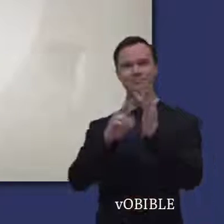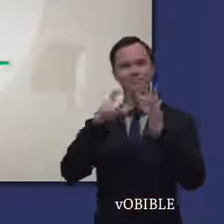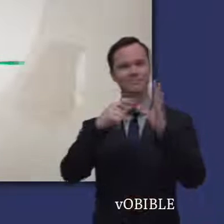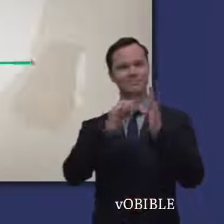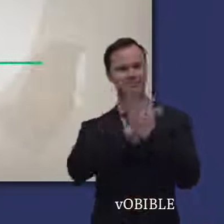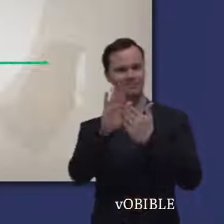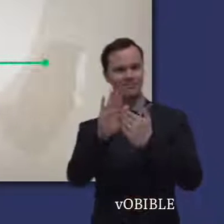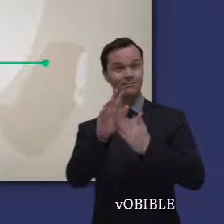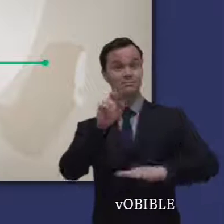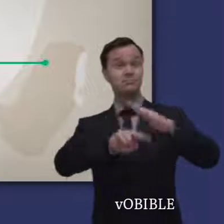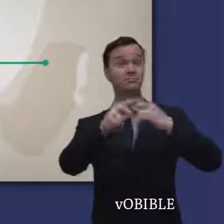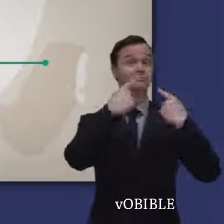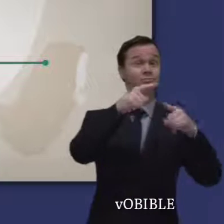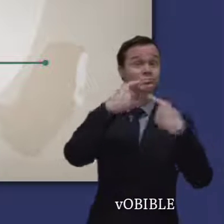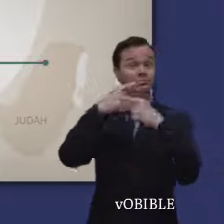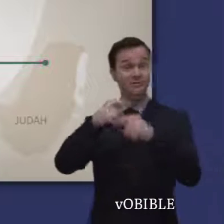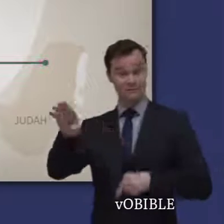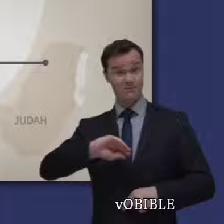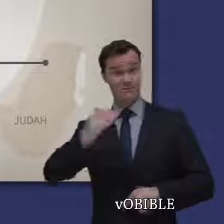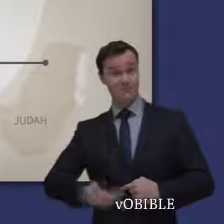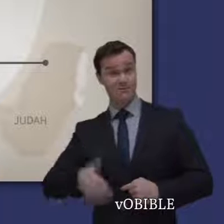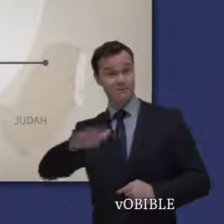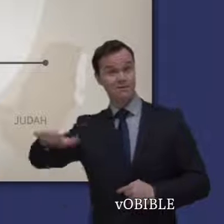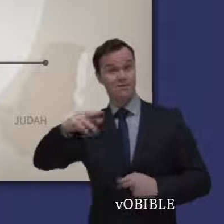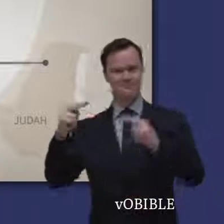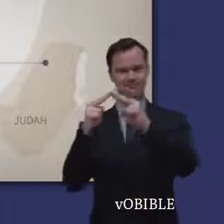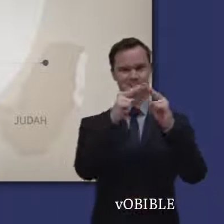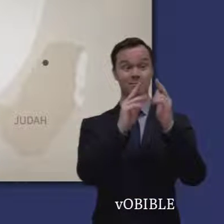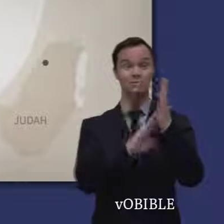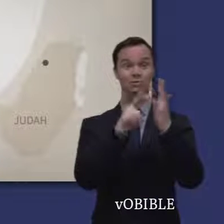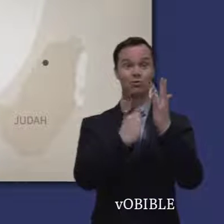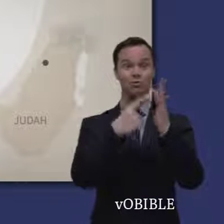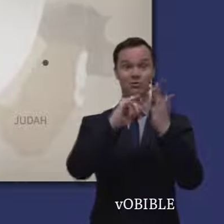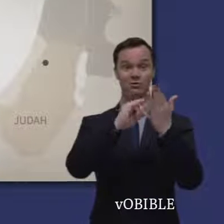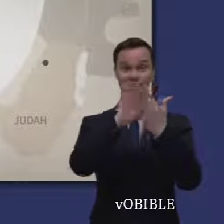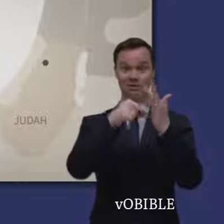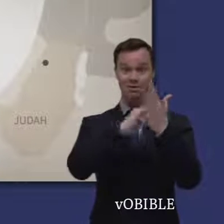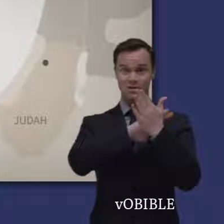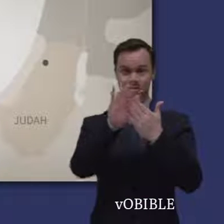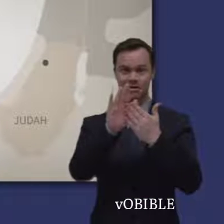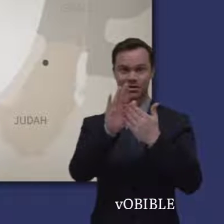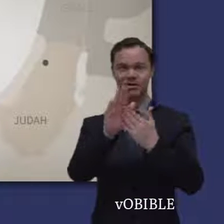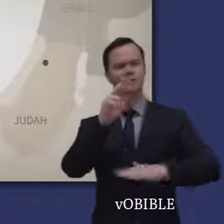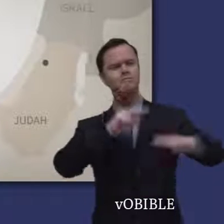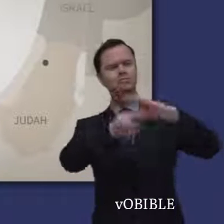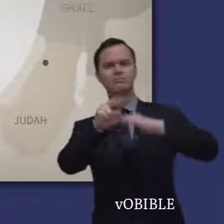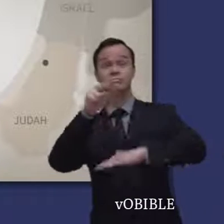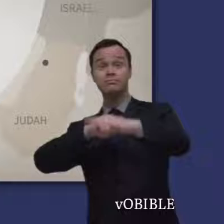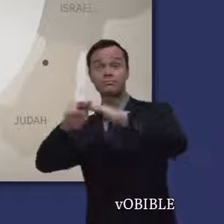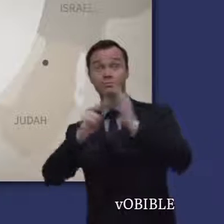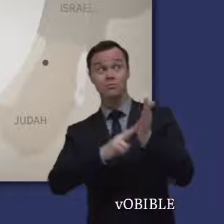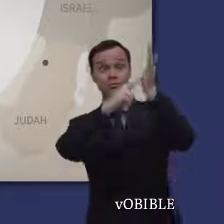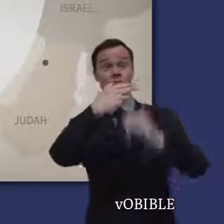Micah was a prophet from the rural village of Moresheth in Judah. He foretold that devastation would